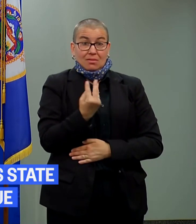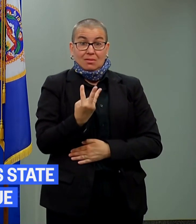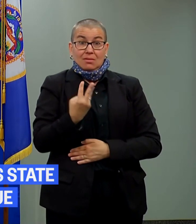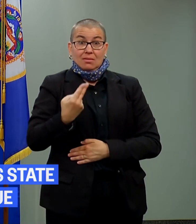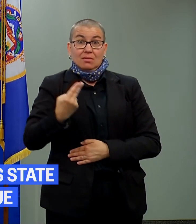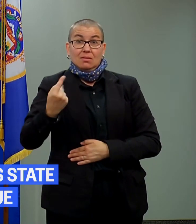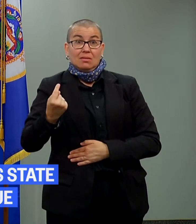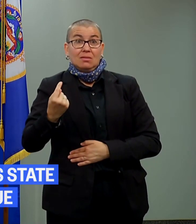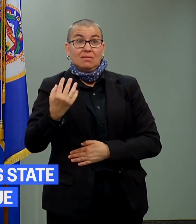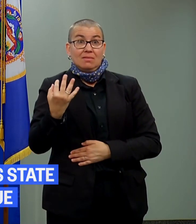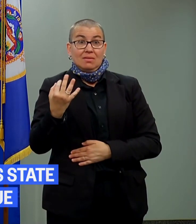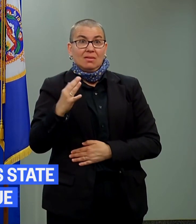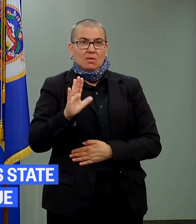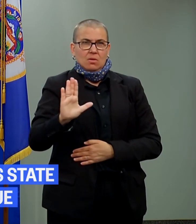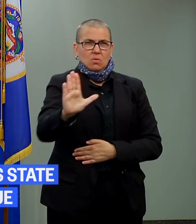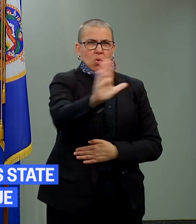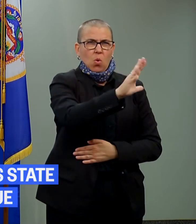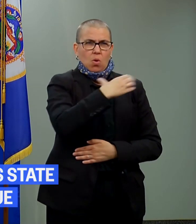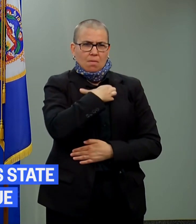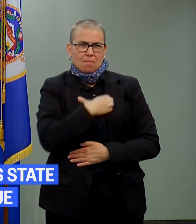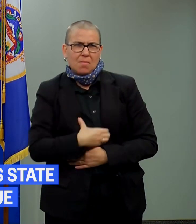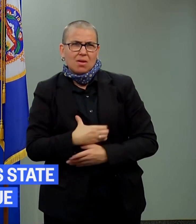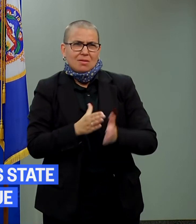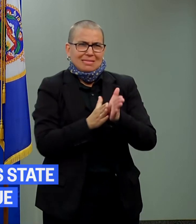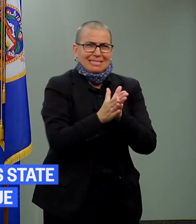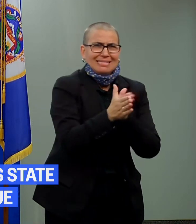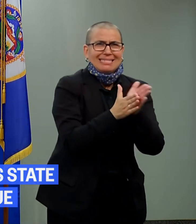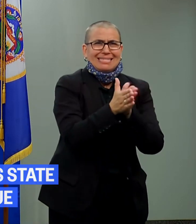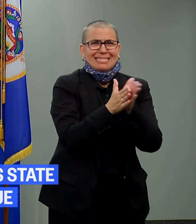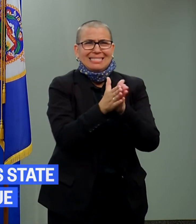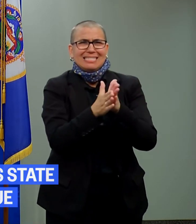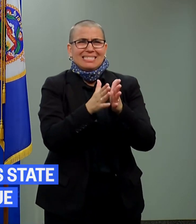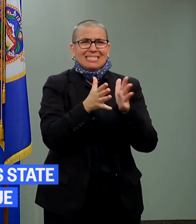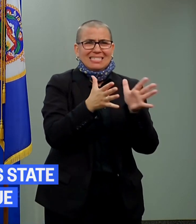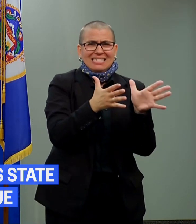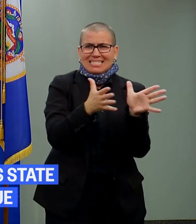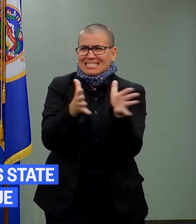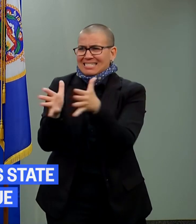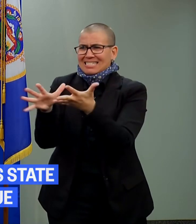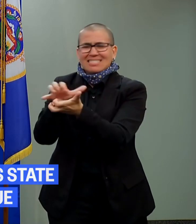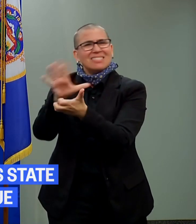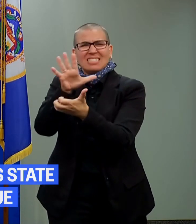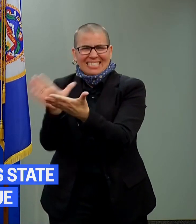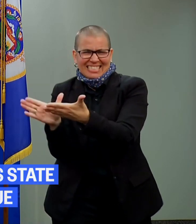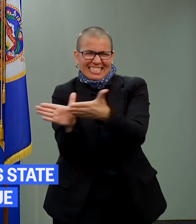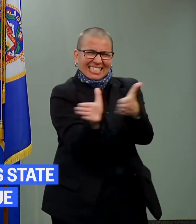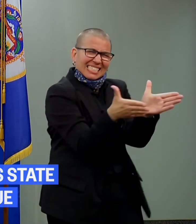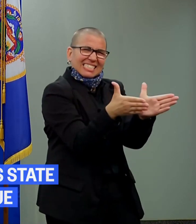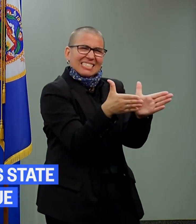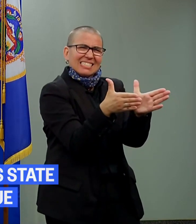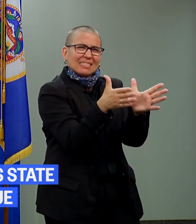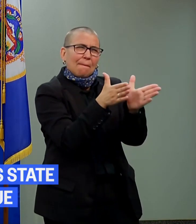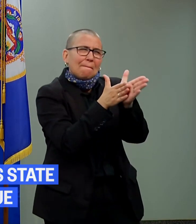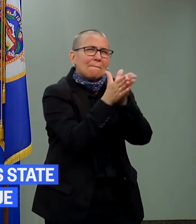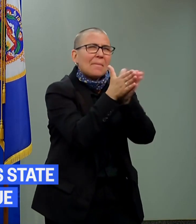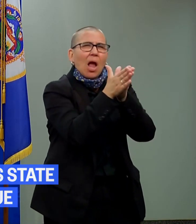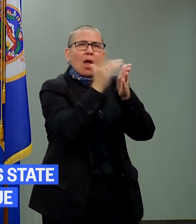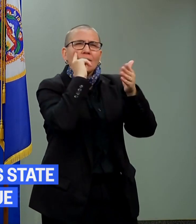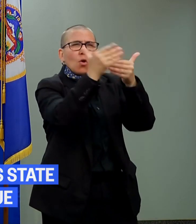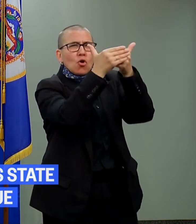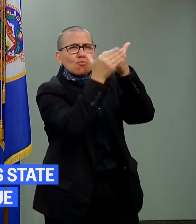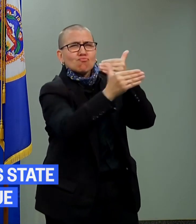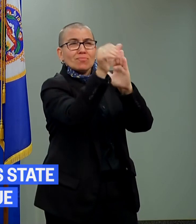future and a better state and a better city that we've seen this week is that energy, is that